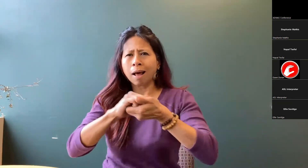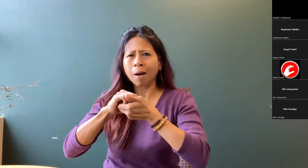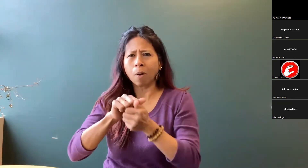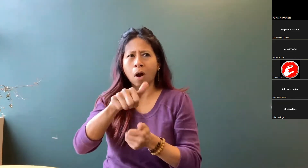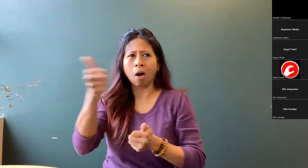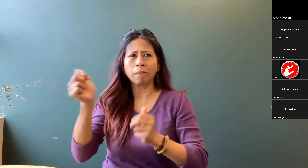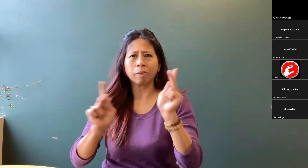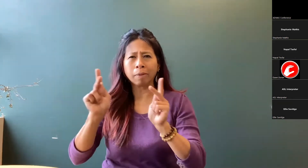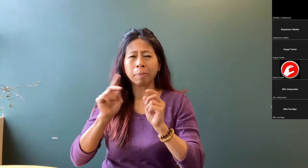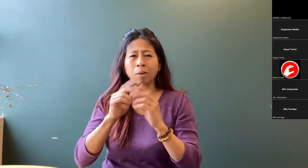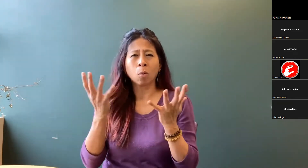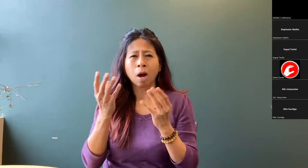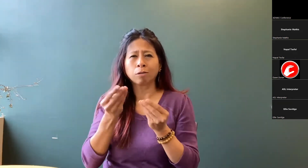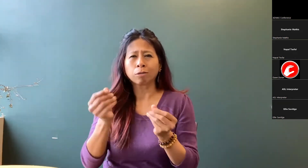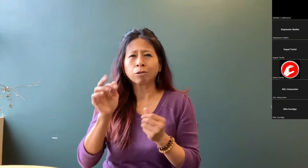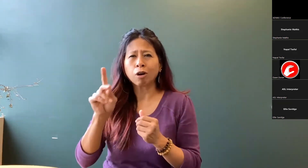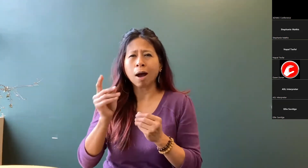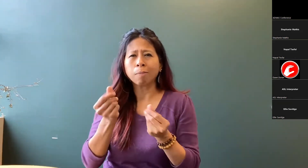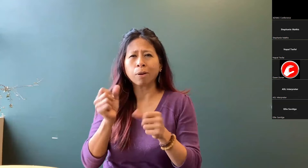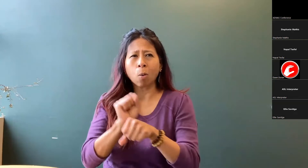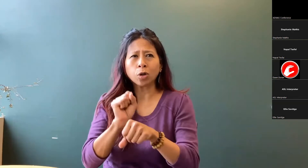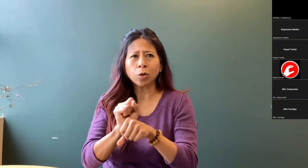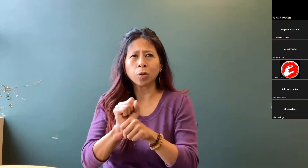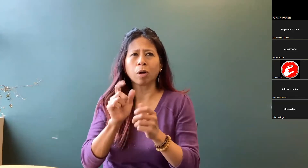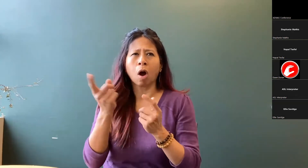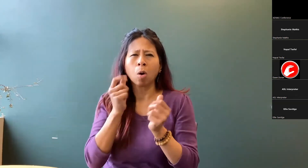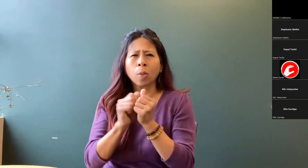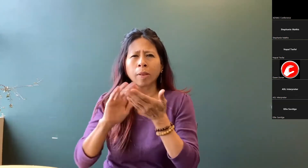of collectivist values and is constantly collaborating with others in